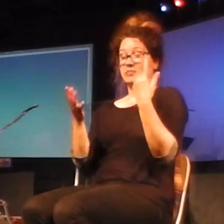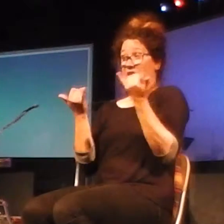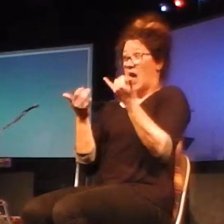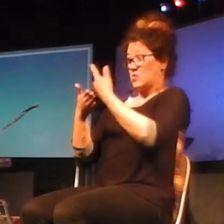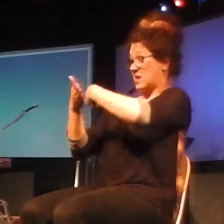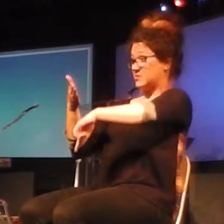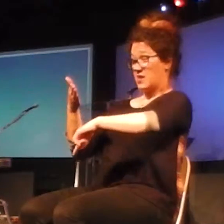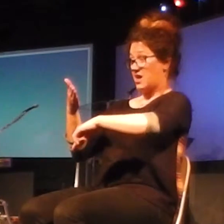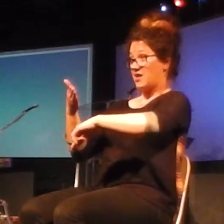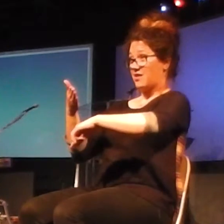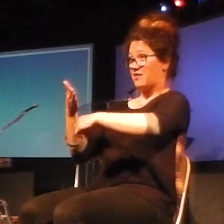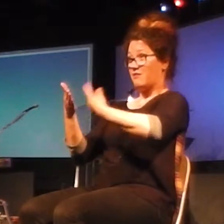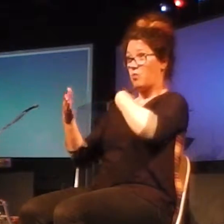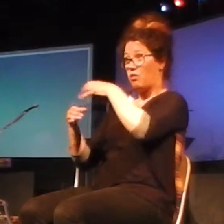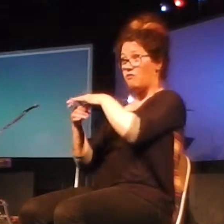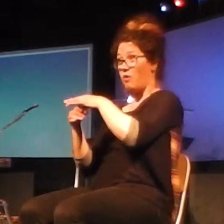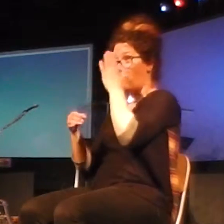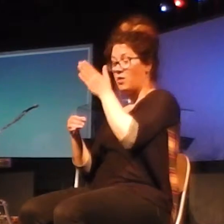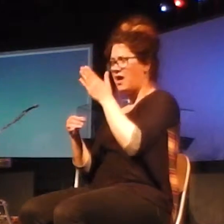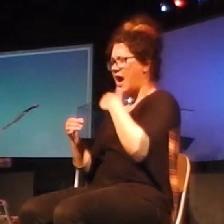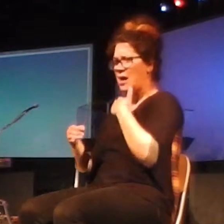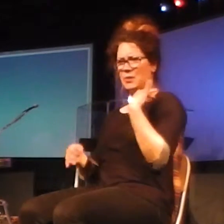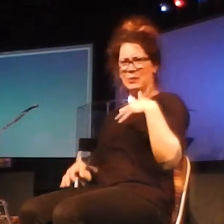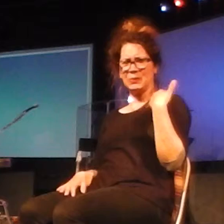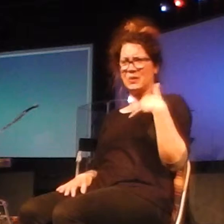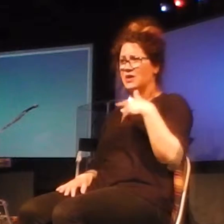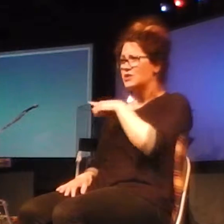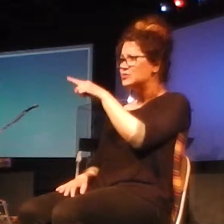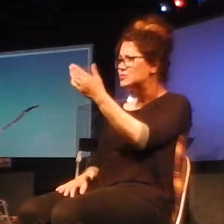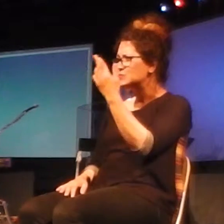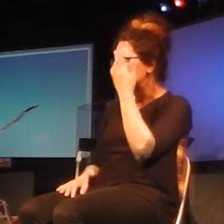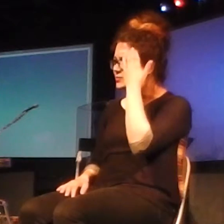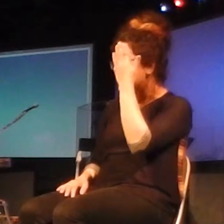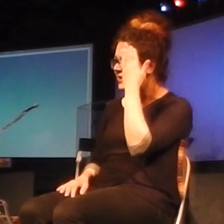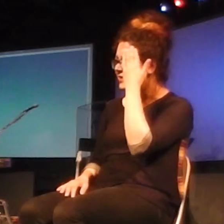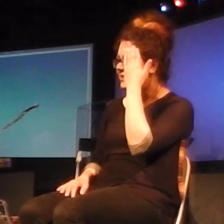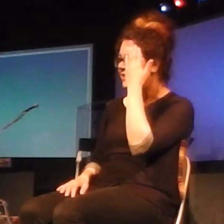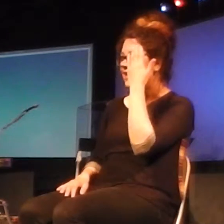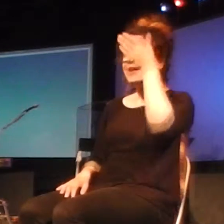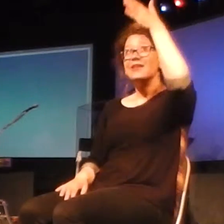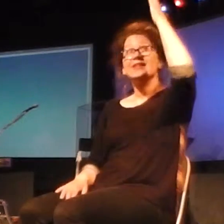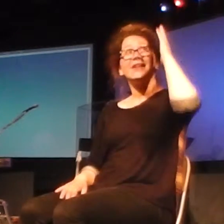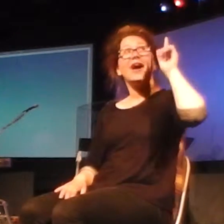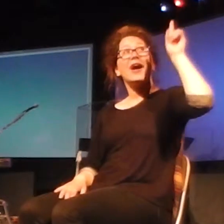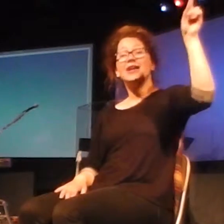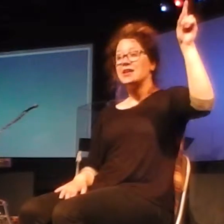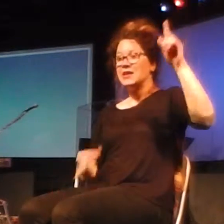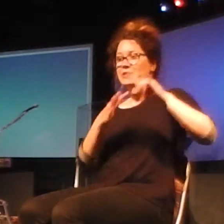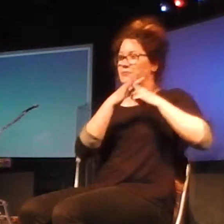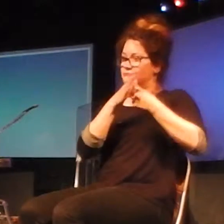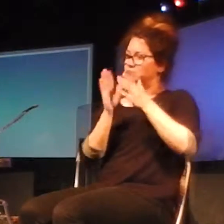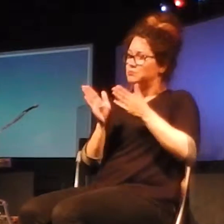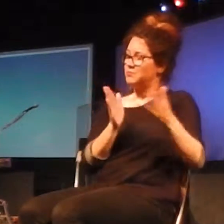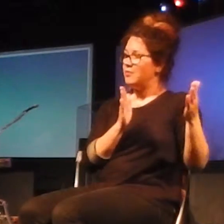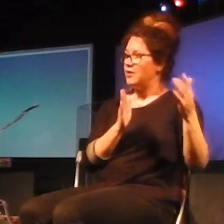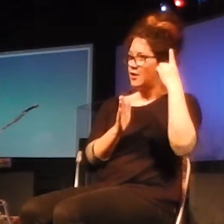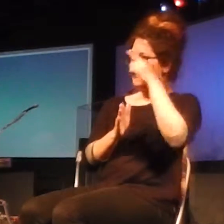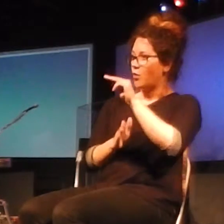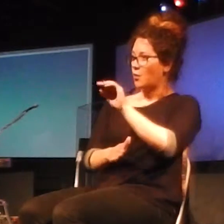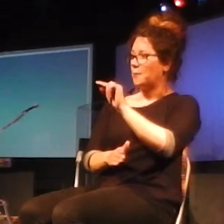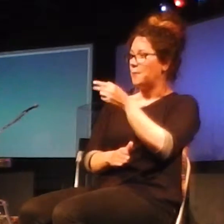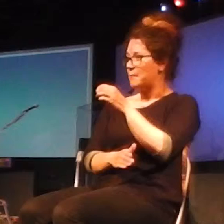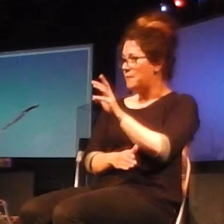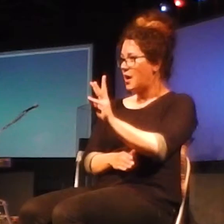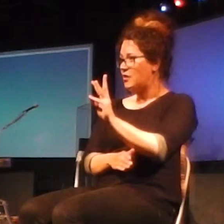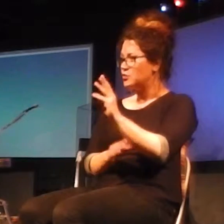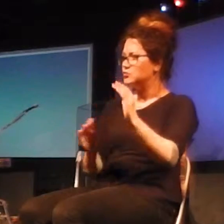week. I marvel. Do you realize God is opening up a door for Matthew to be a functioning lead pastor? And in the